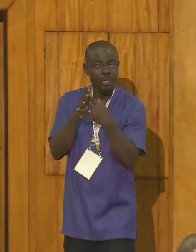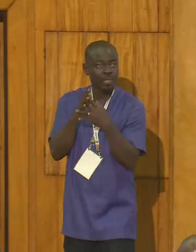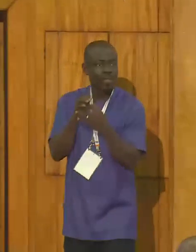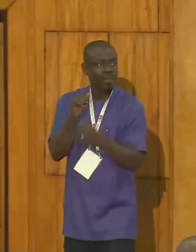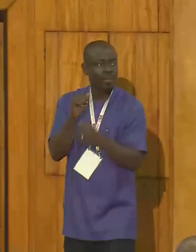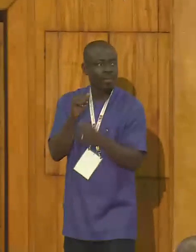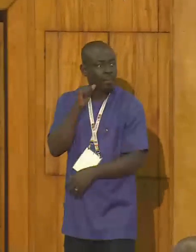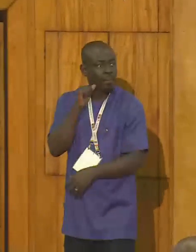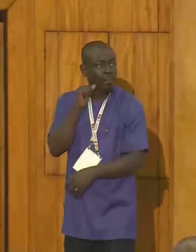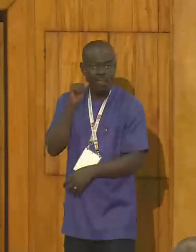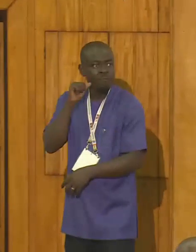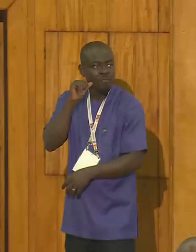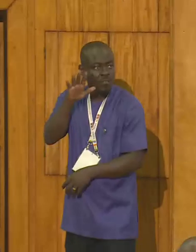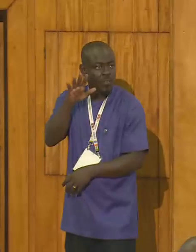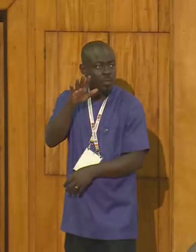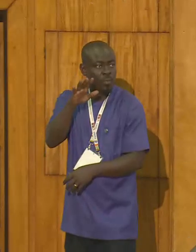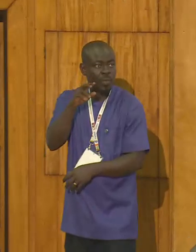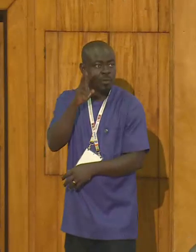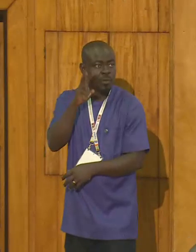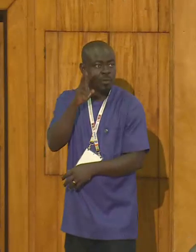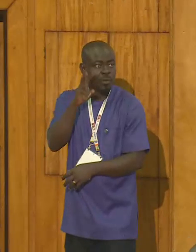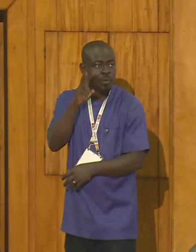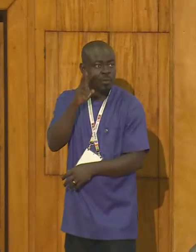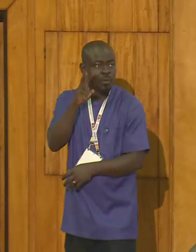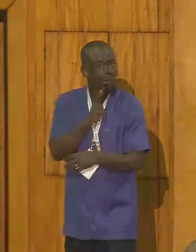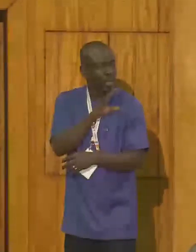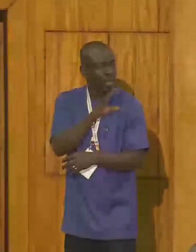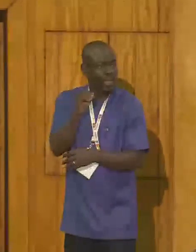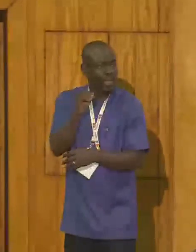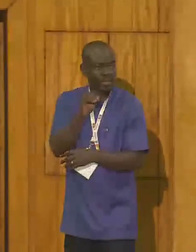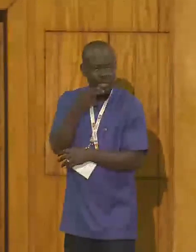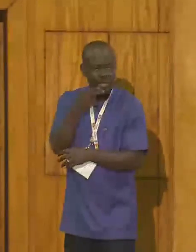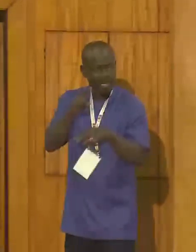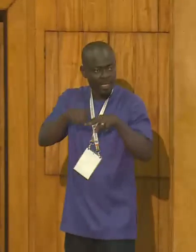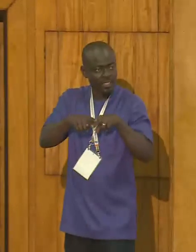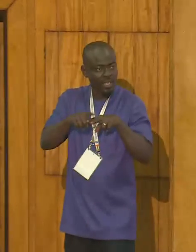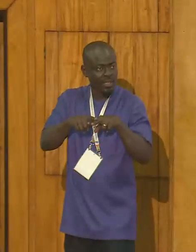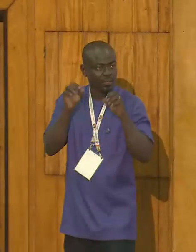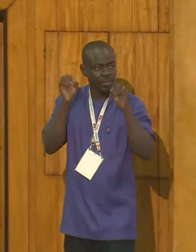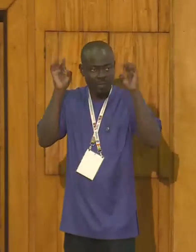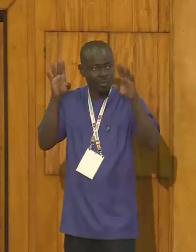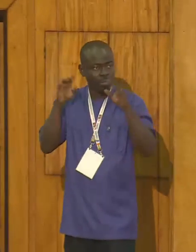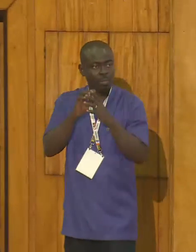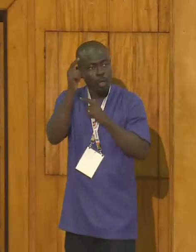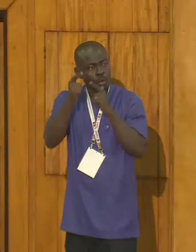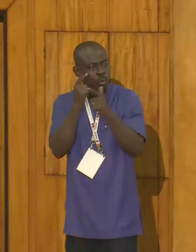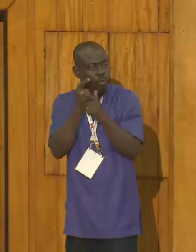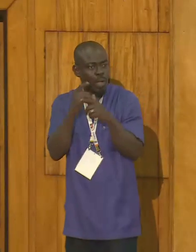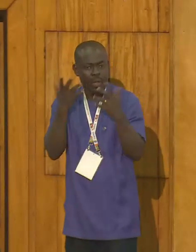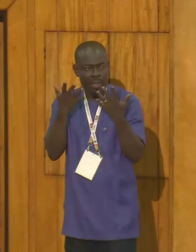genital schistosomiasis and HIV risk. We will examine global and contextual